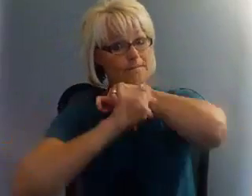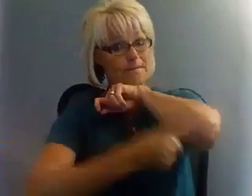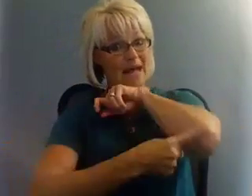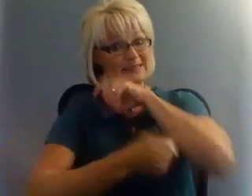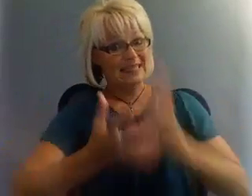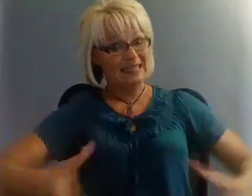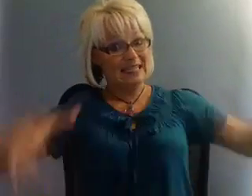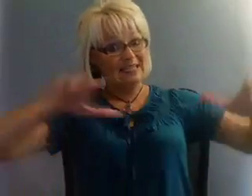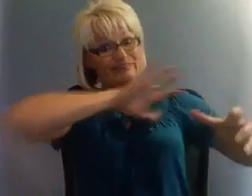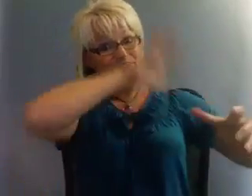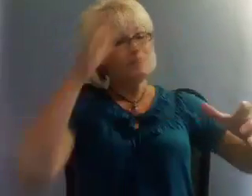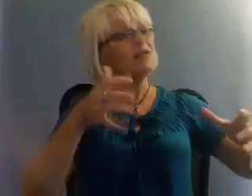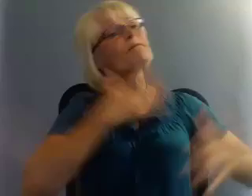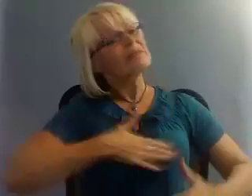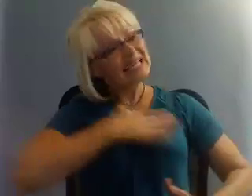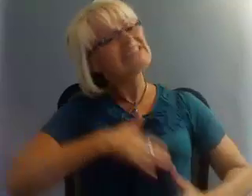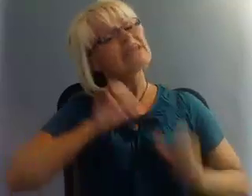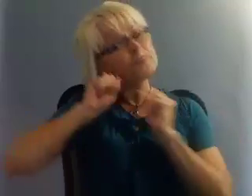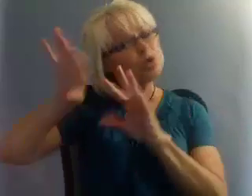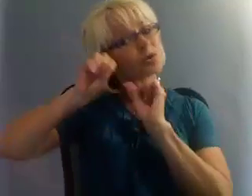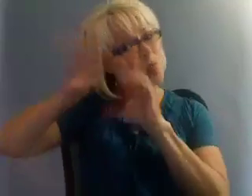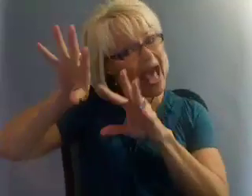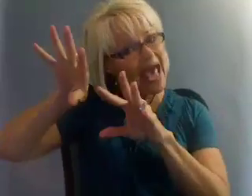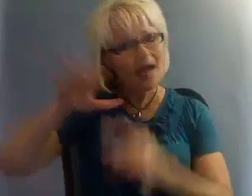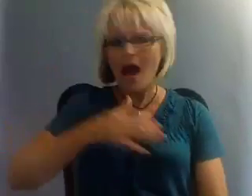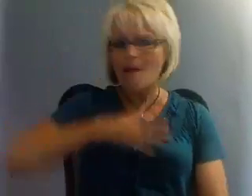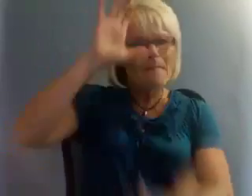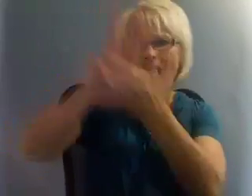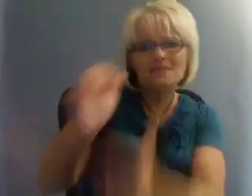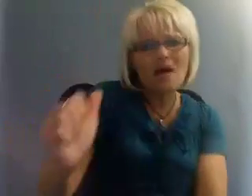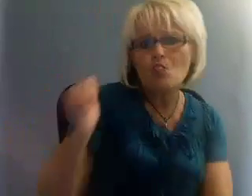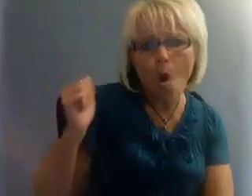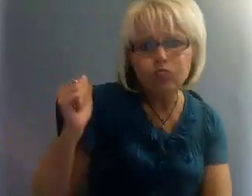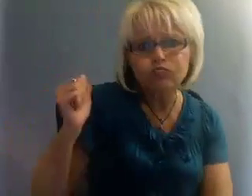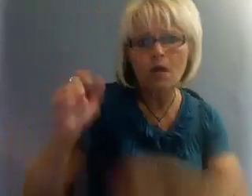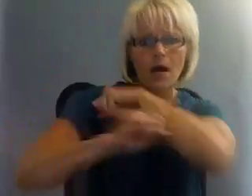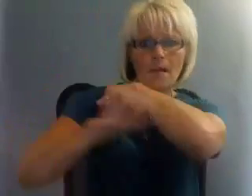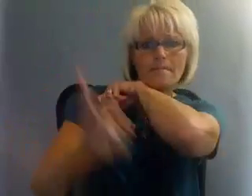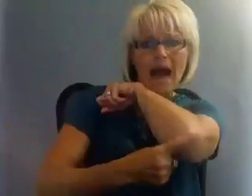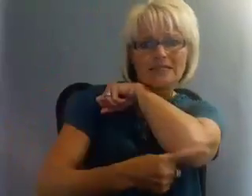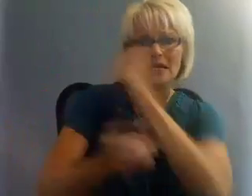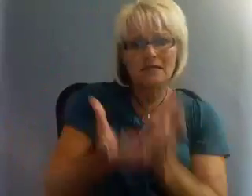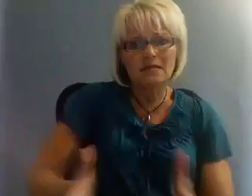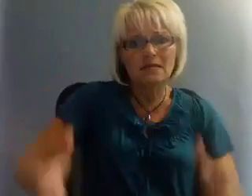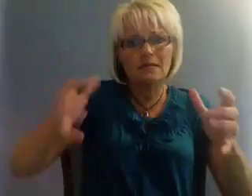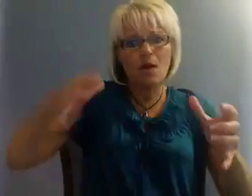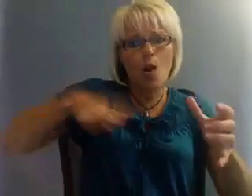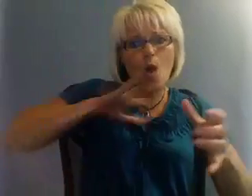And he didn't do it. He just walks over the top of it. He just walks around it. It'll sit there